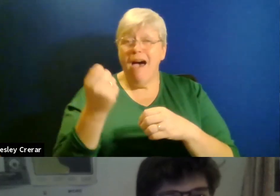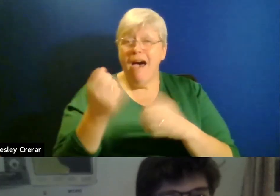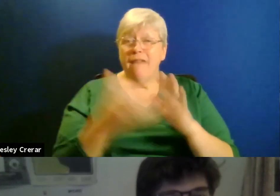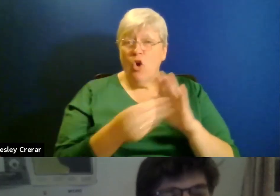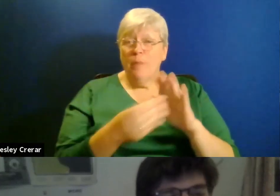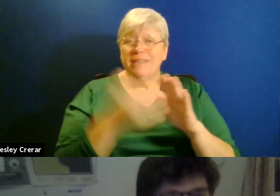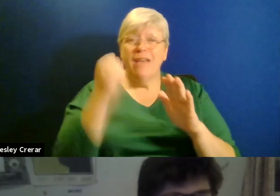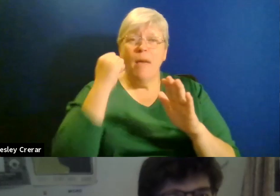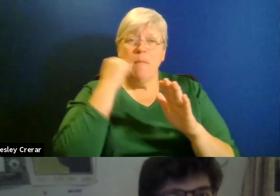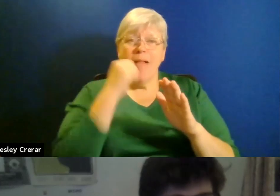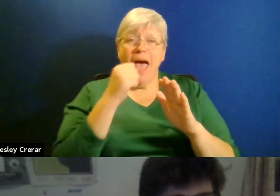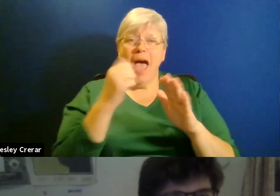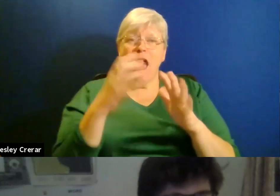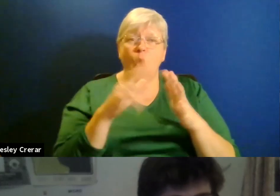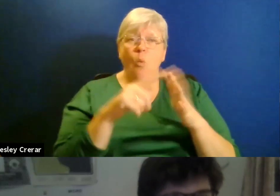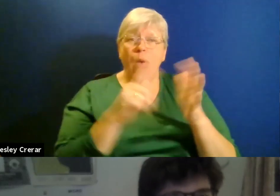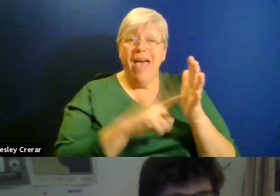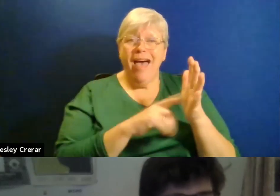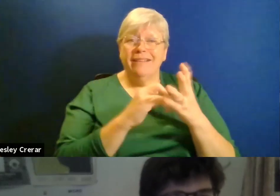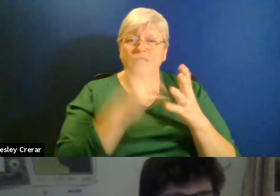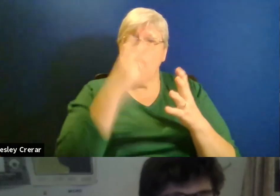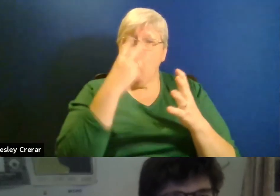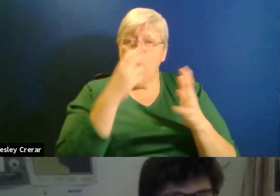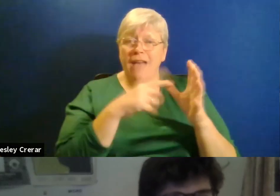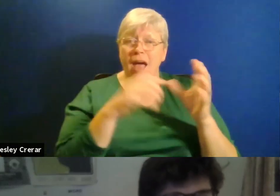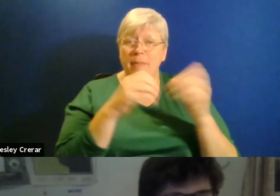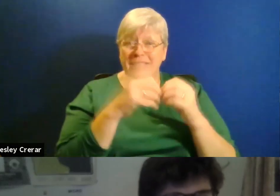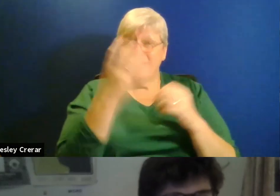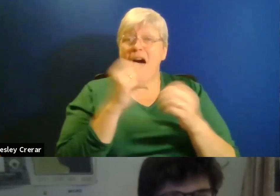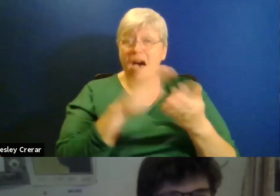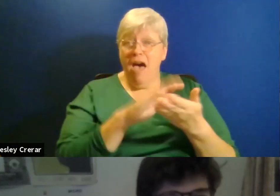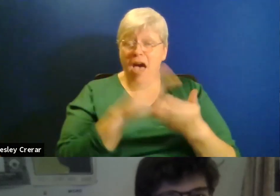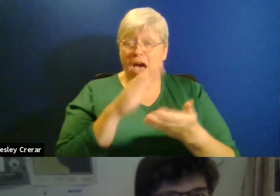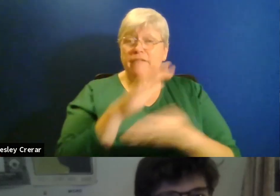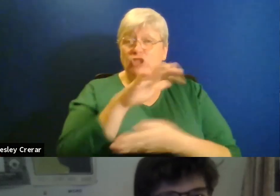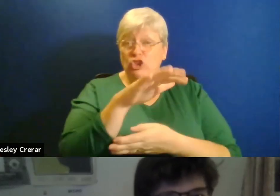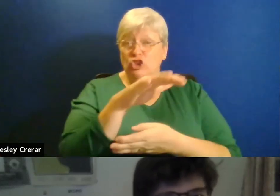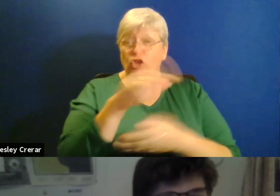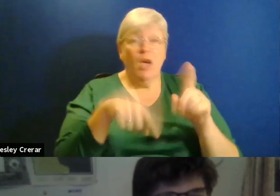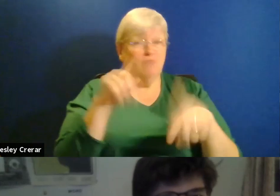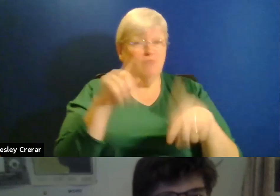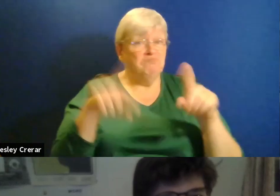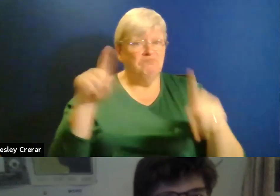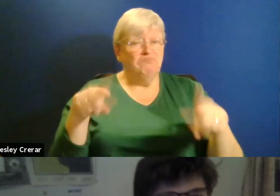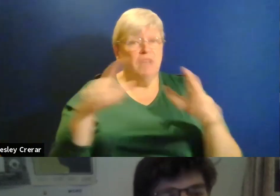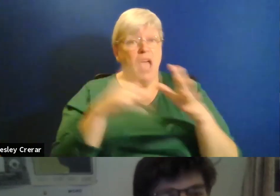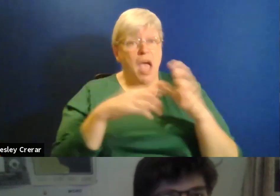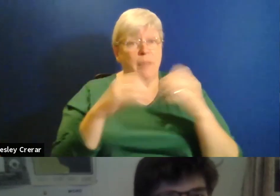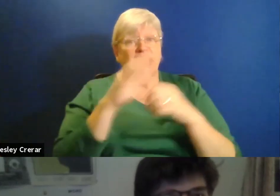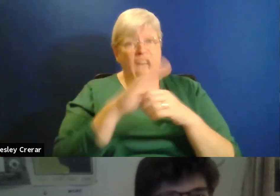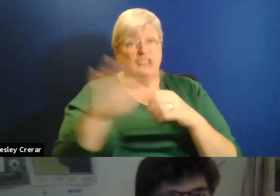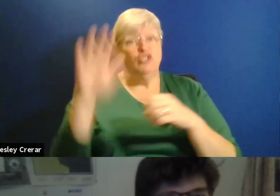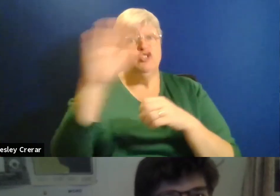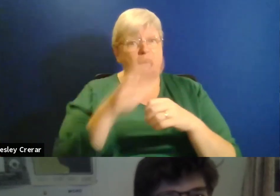Blackwell's bookshop in Old Aberdeen. But there's a variety of places in Aberdeen and Aberdeenshire as